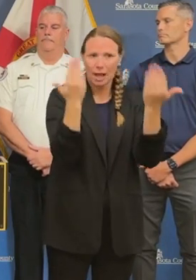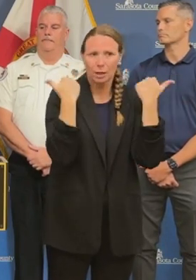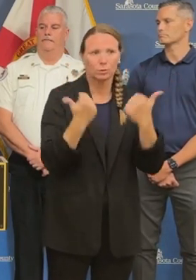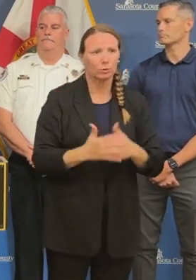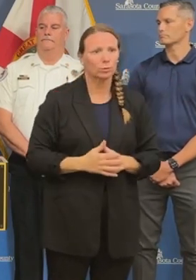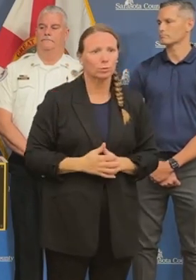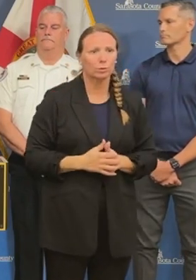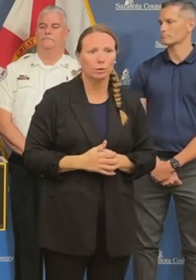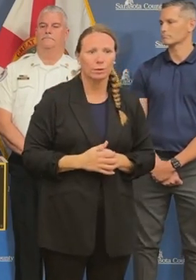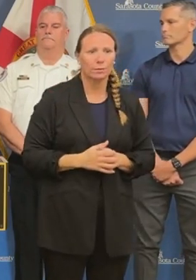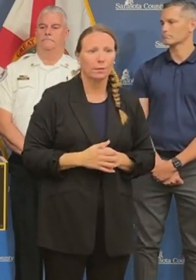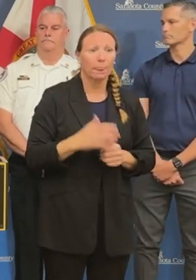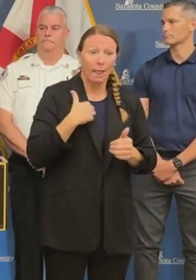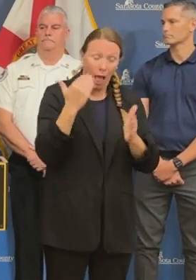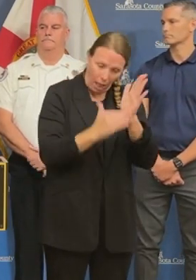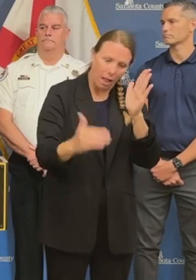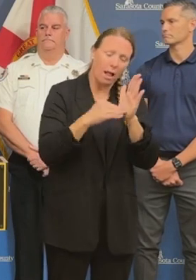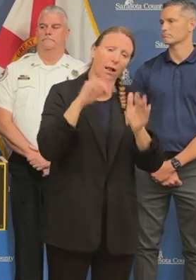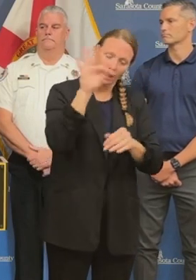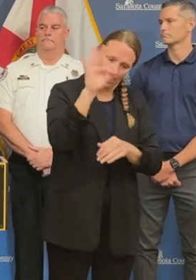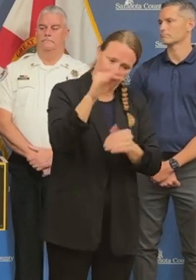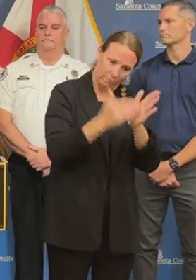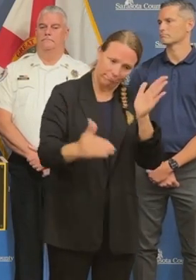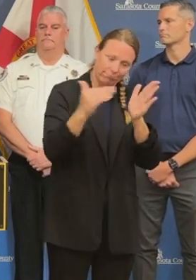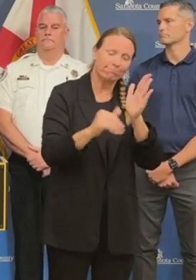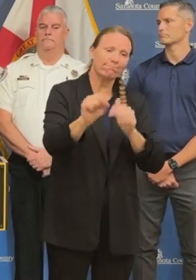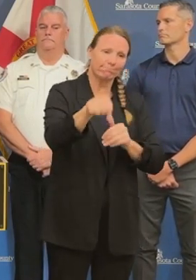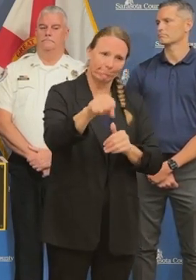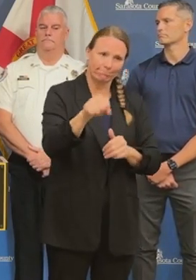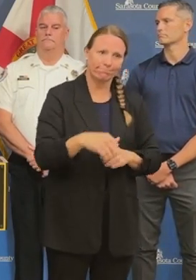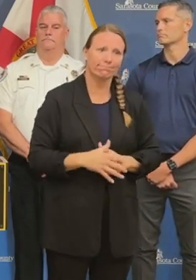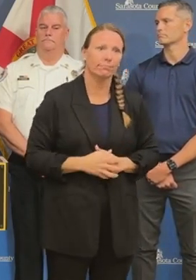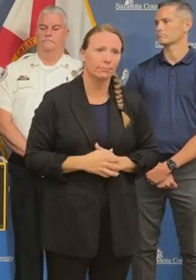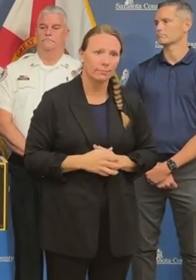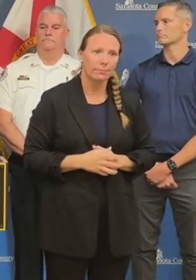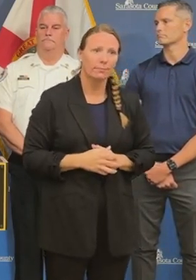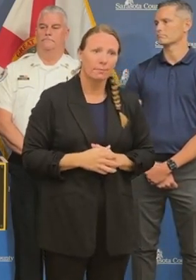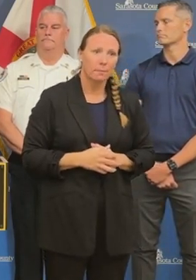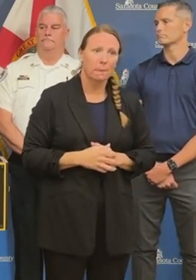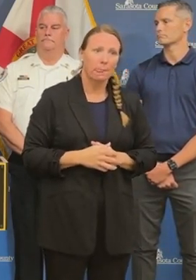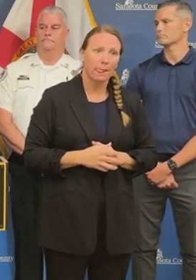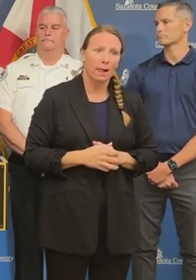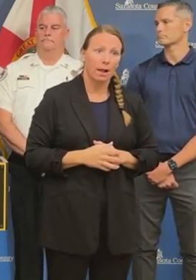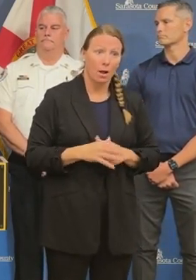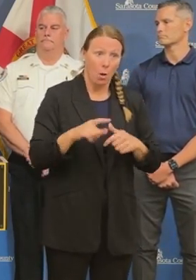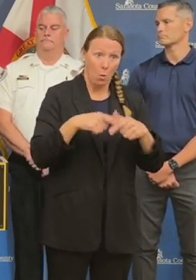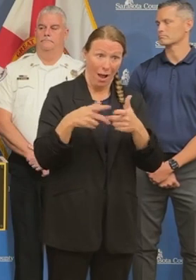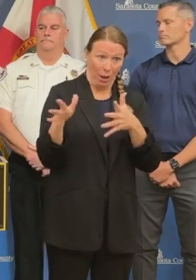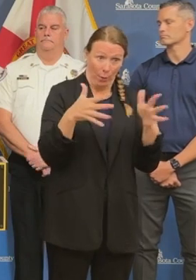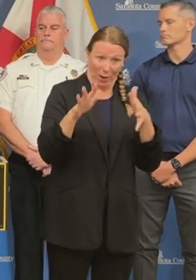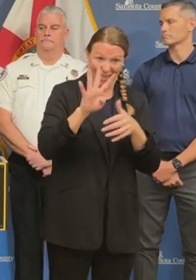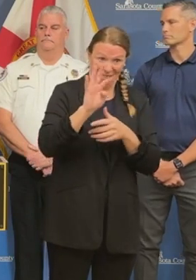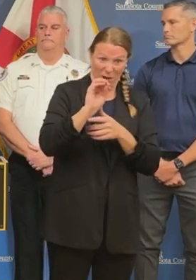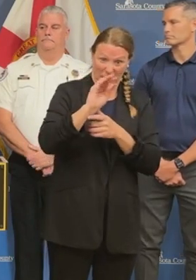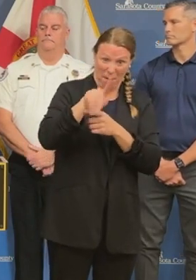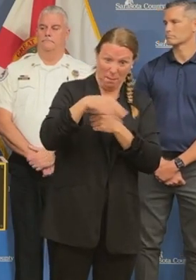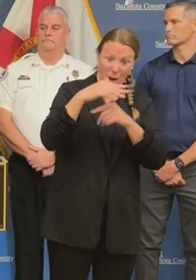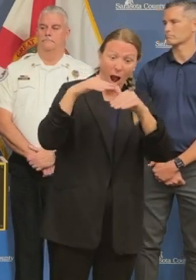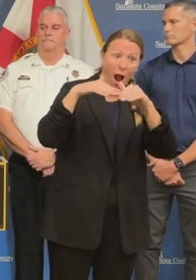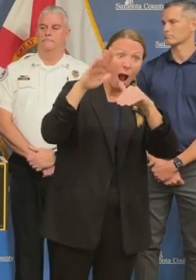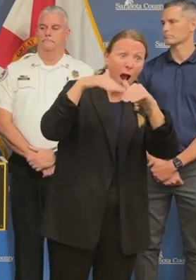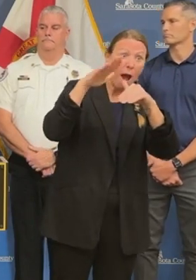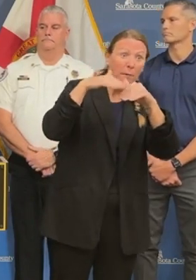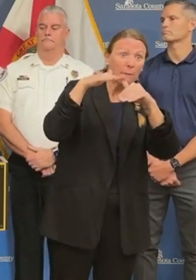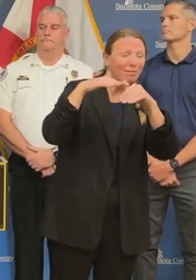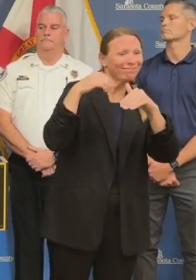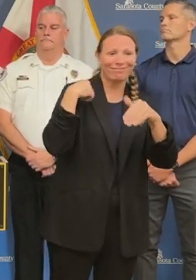40, 45 mile an hour winds start to hit. Those first responders are coming off of the road. We're not going to be able to break into your door when the